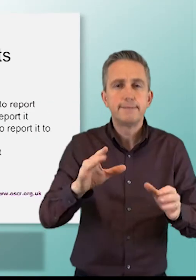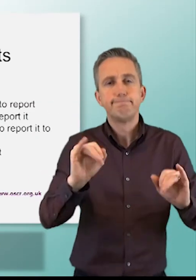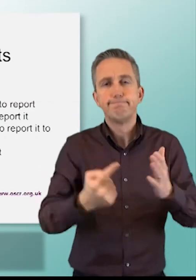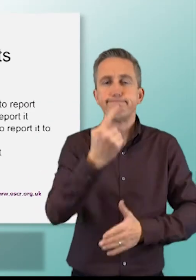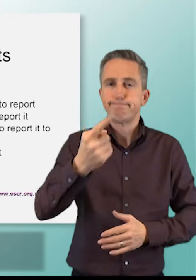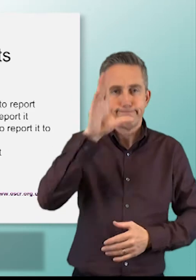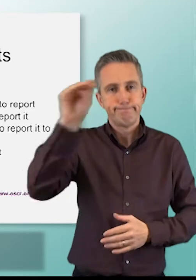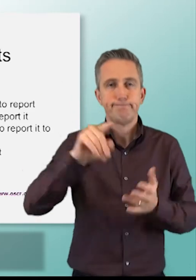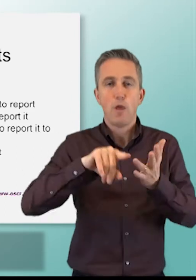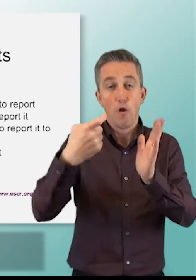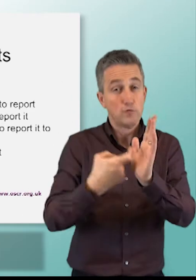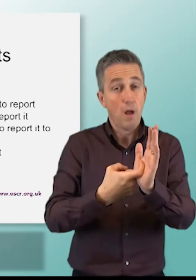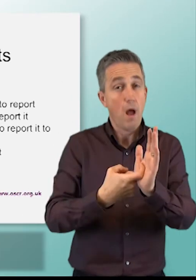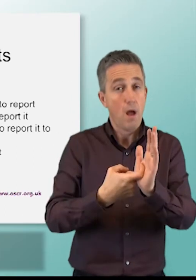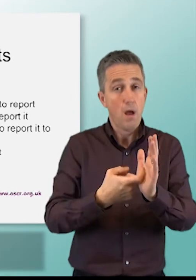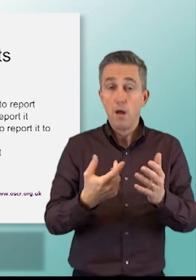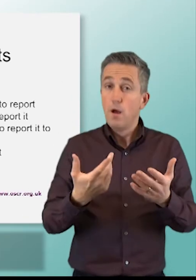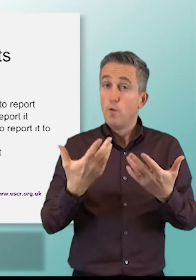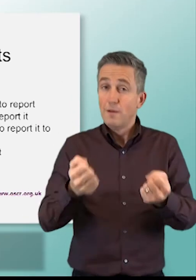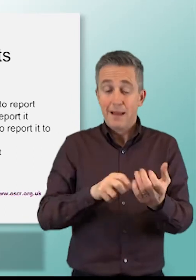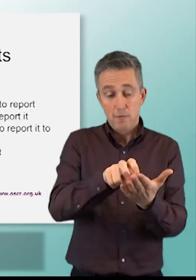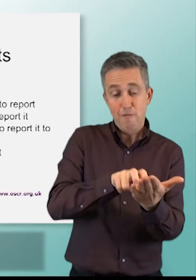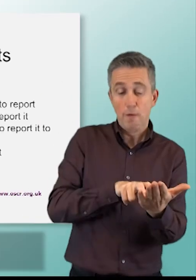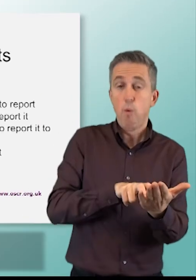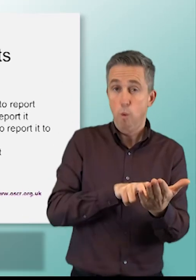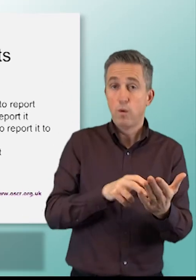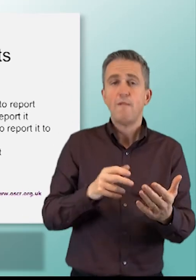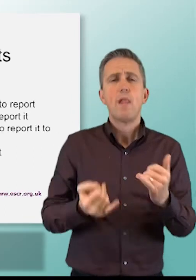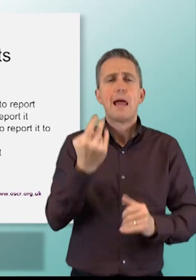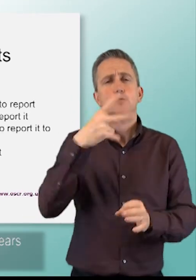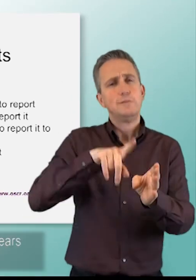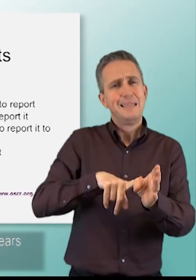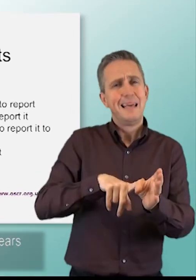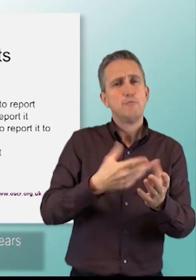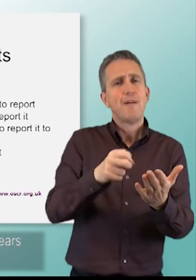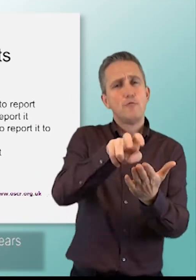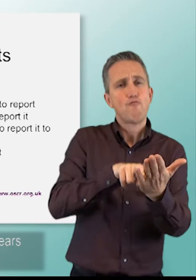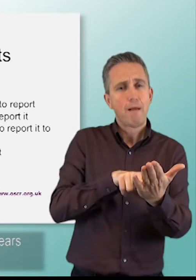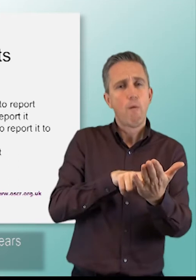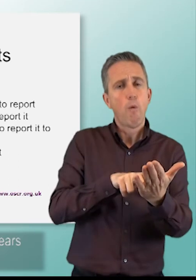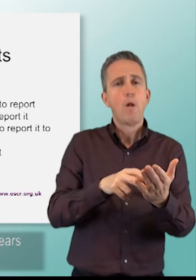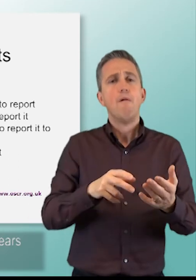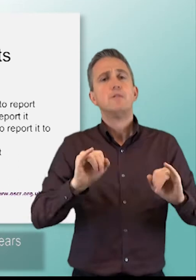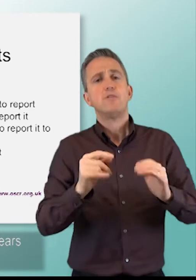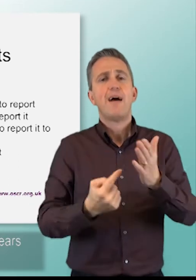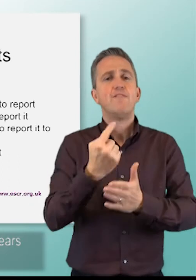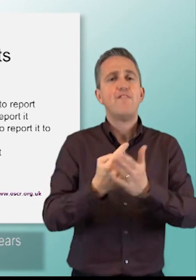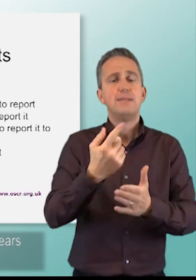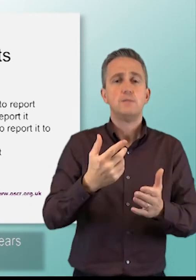number. We've had quite a number over the last 2 years. It's only really been going now